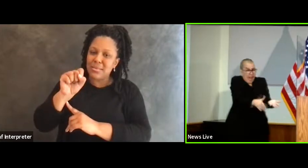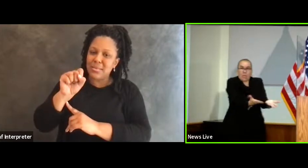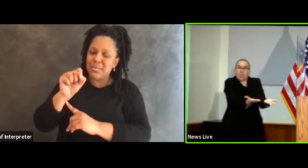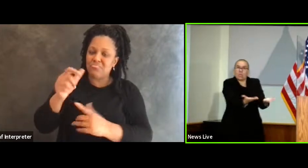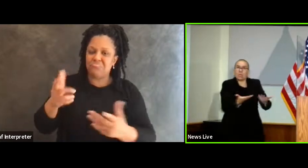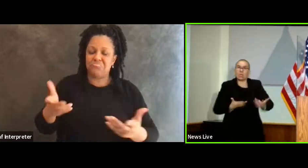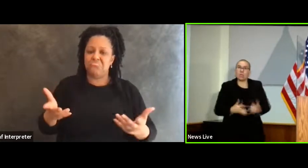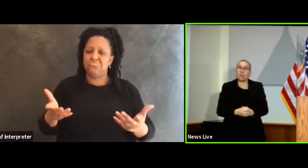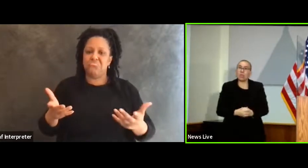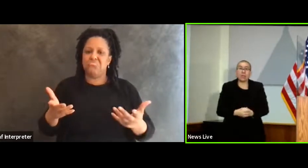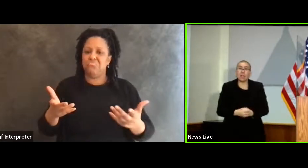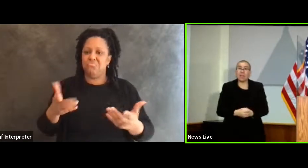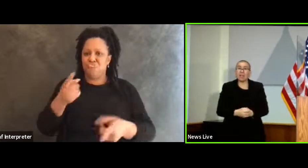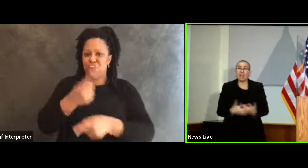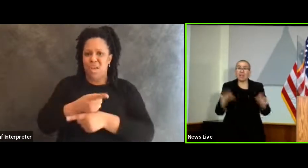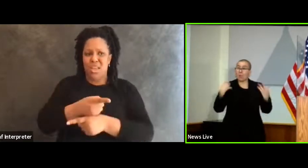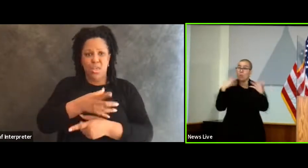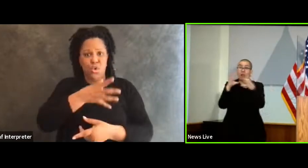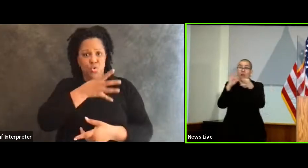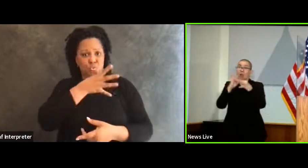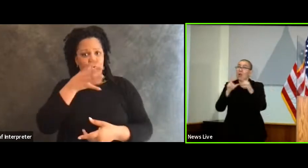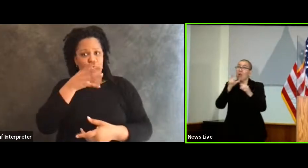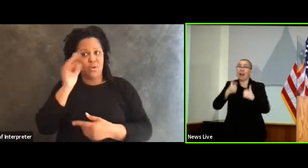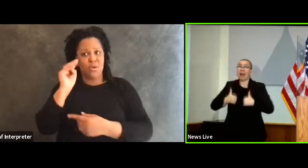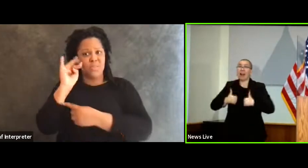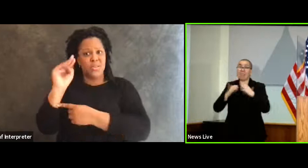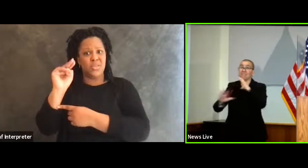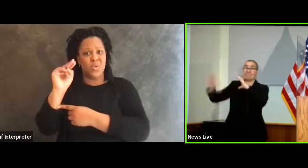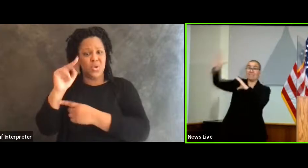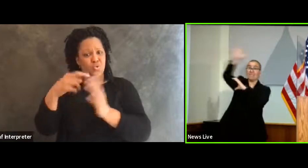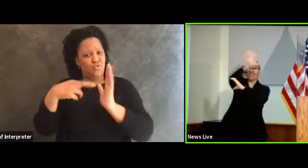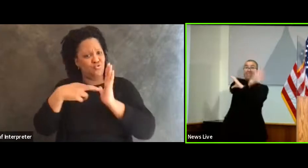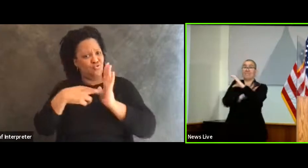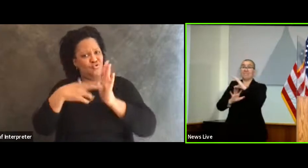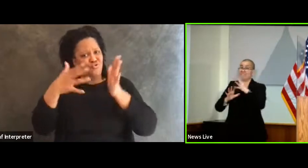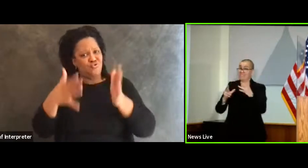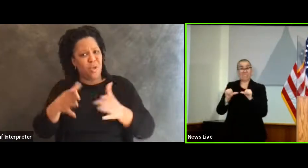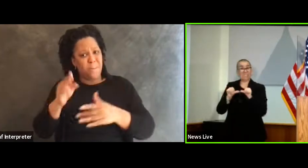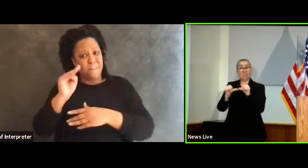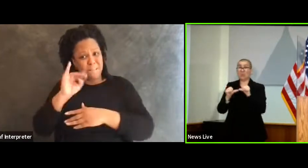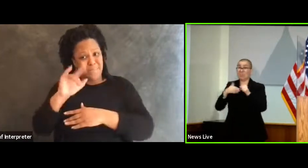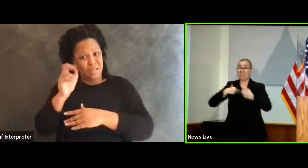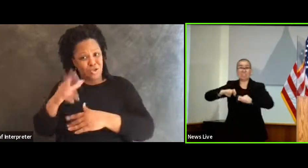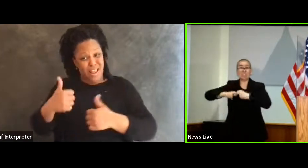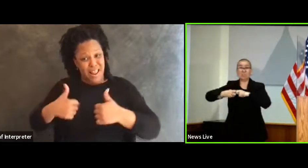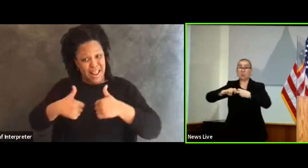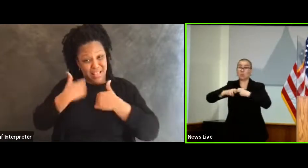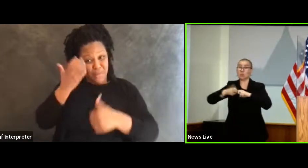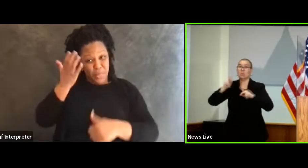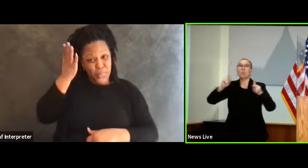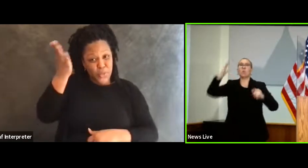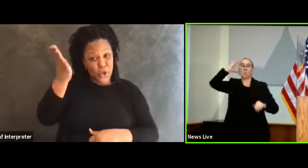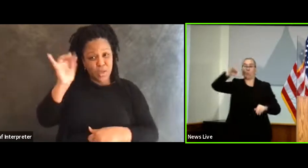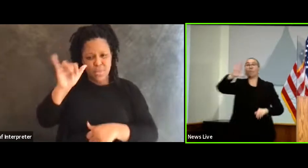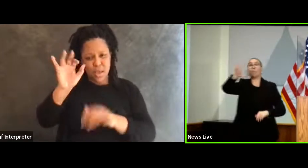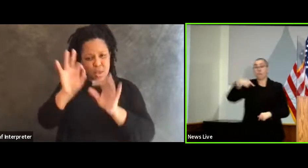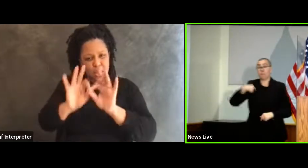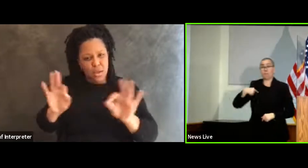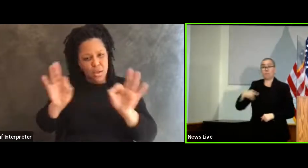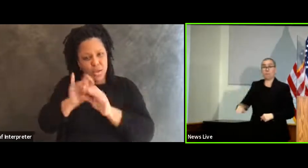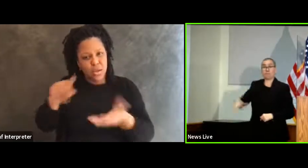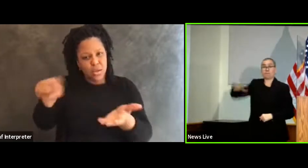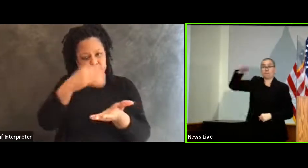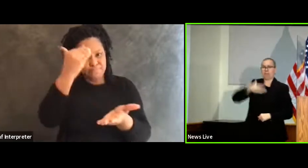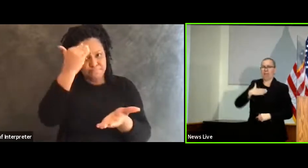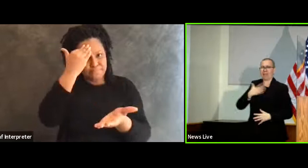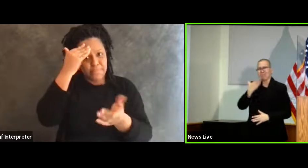Miller lives out there. I've lived out there. I think it's important when you get folks who know folks. For me, growing up, my best friend was the